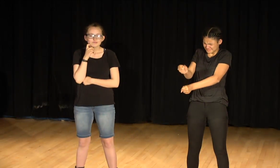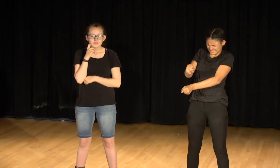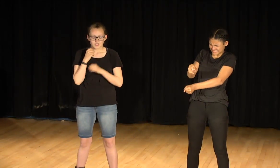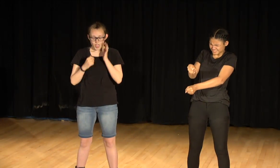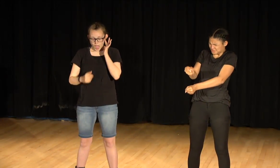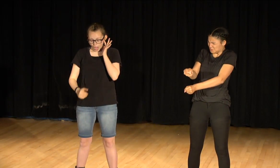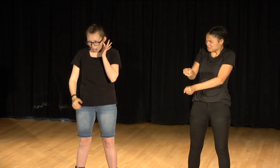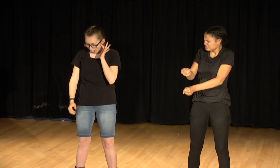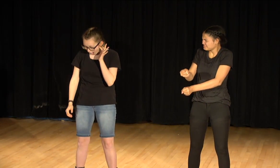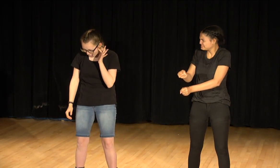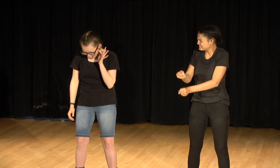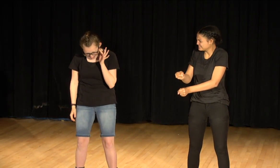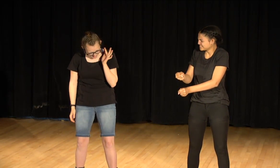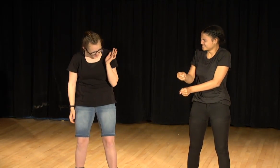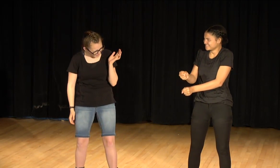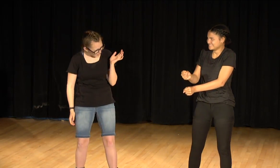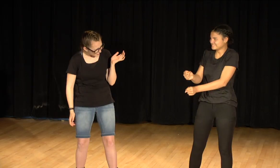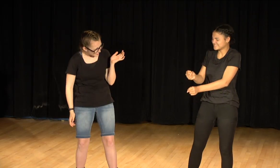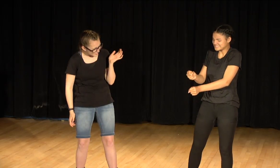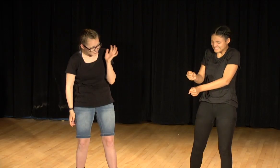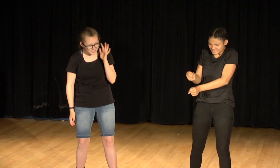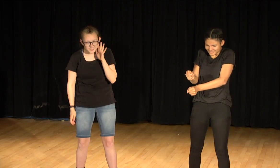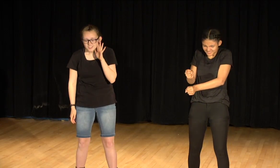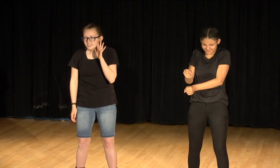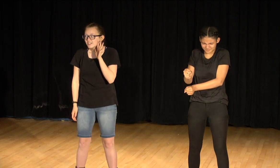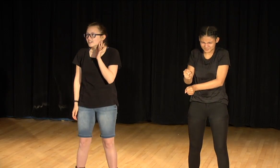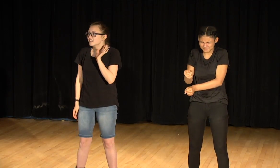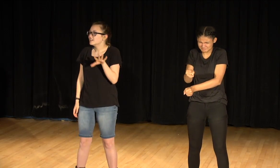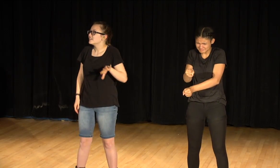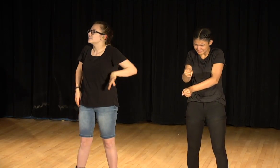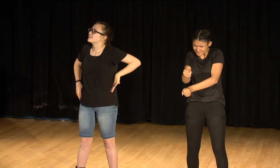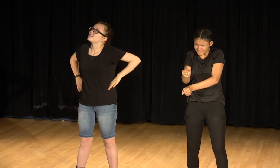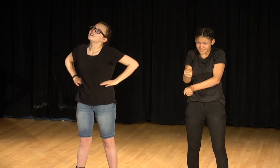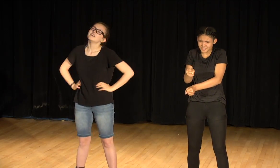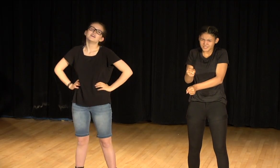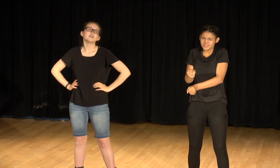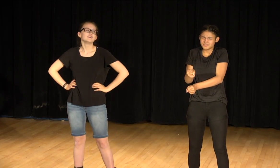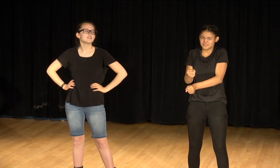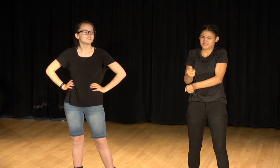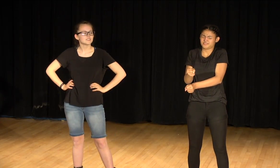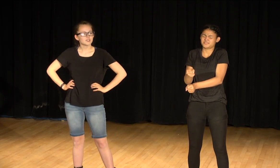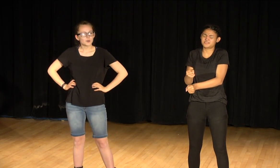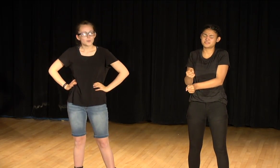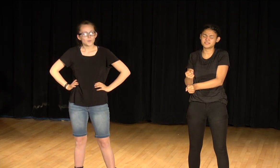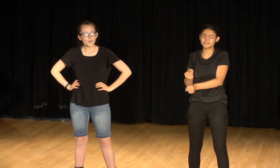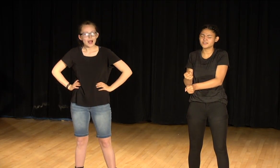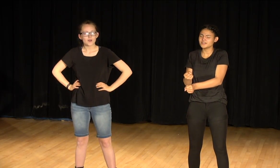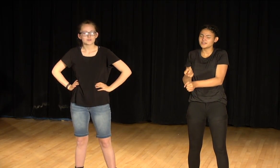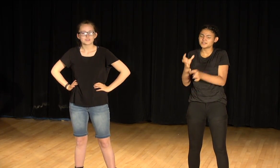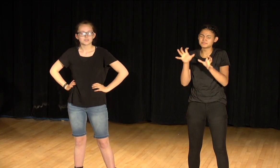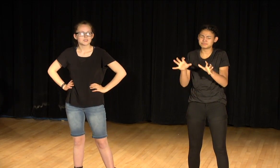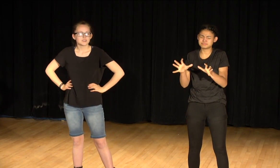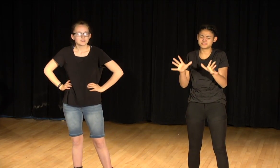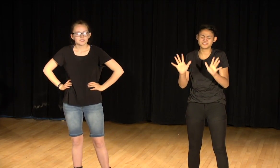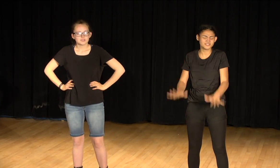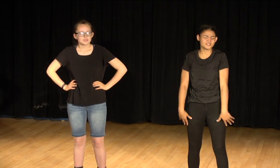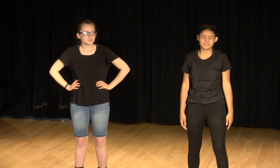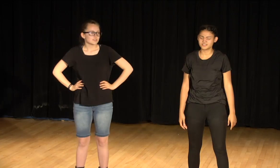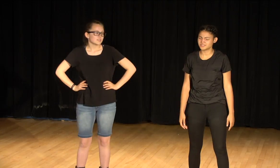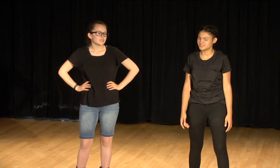this screen, try to adjust it. I'm trying to adjust it. It's making a noise, trying to get it to set up right in my seat.